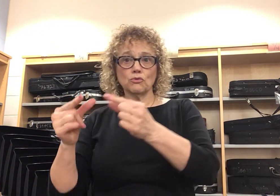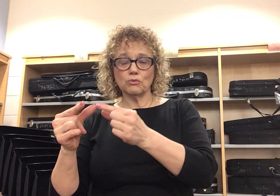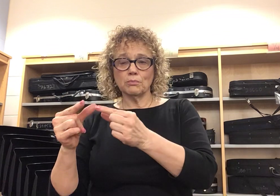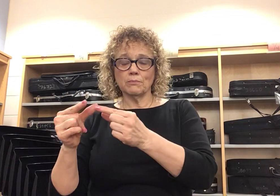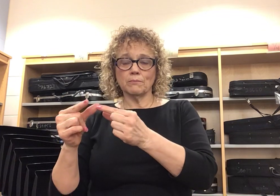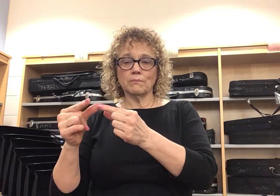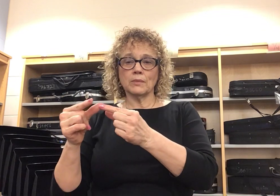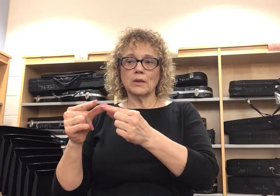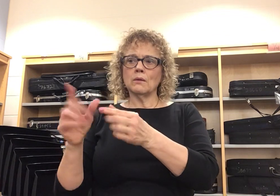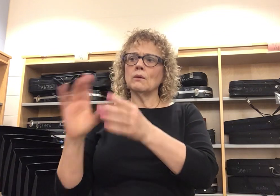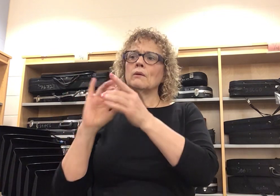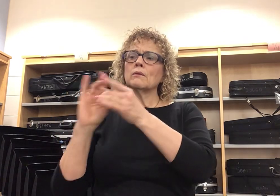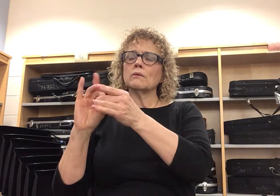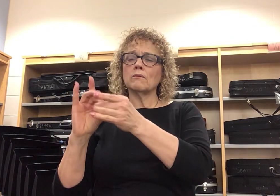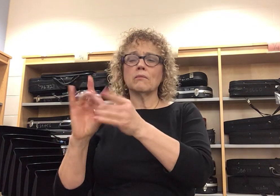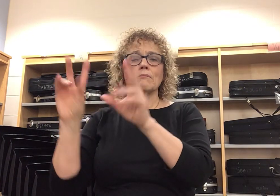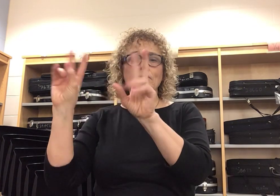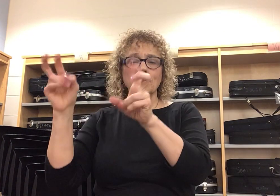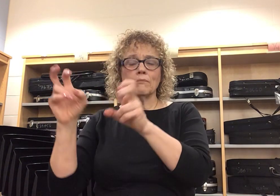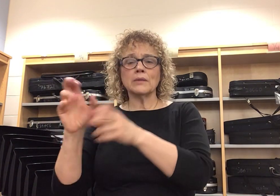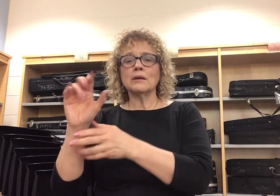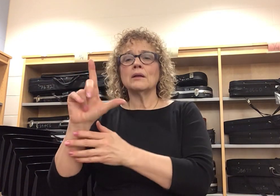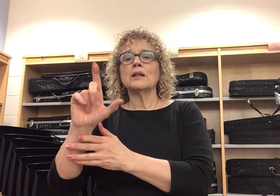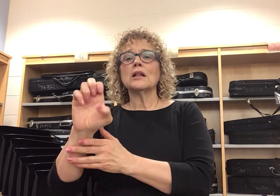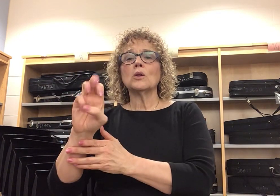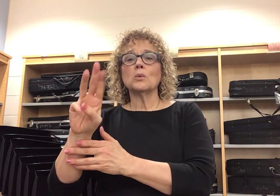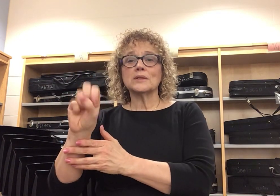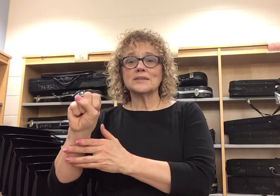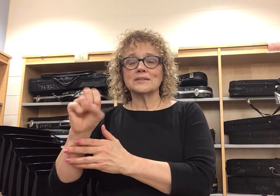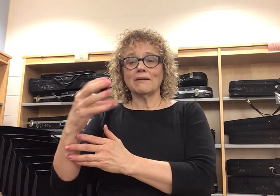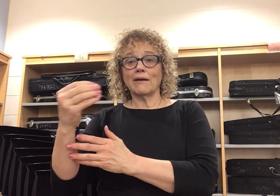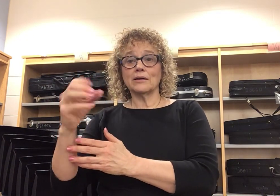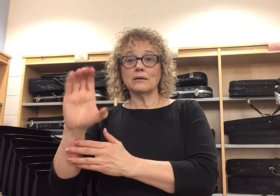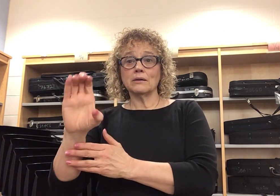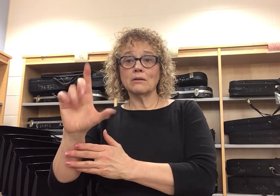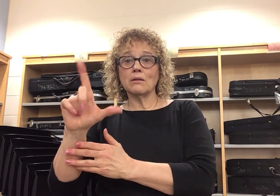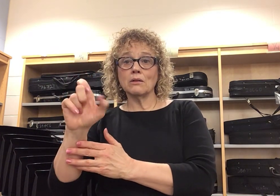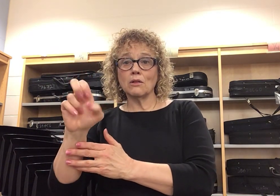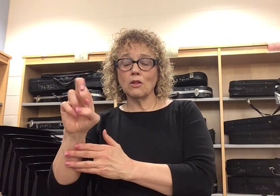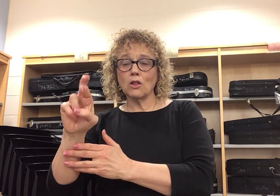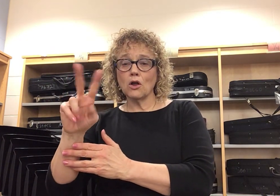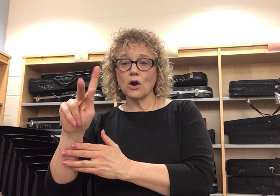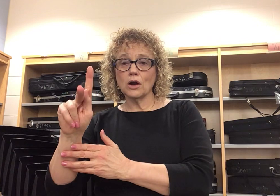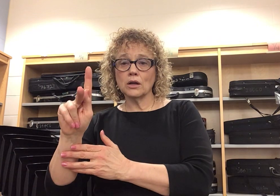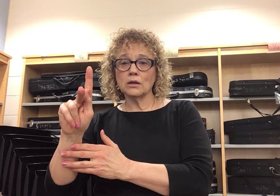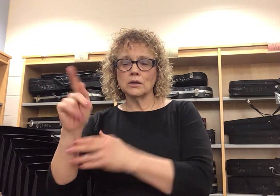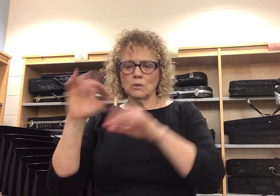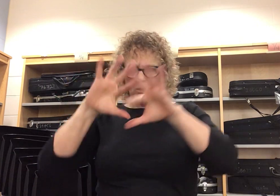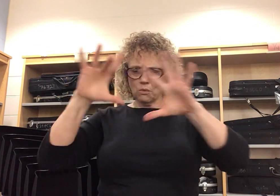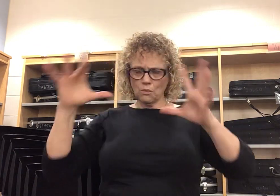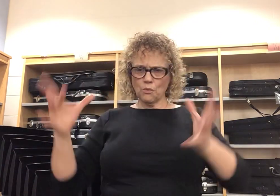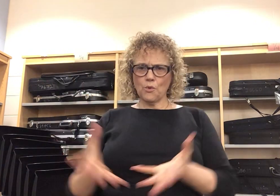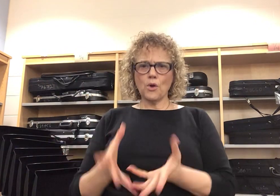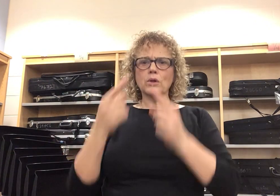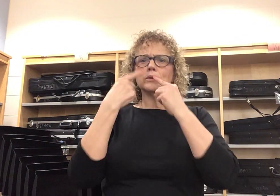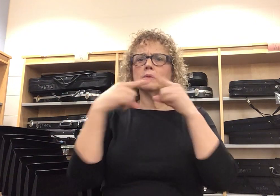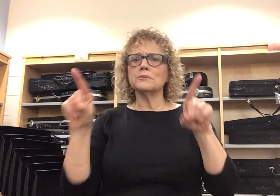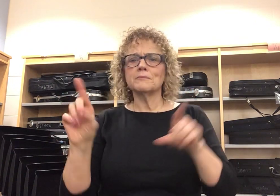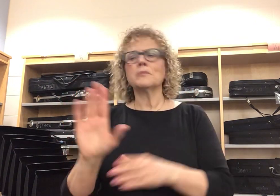and Clark students. So it's not going to be addressing worldwide issues unless on the editorial page you want to